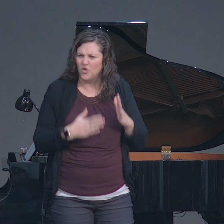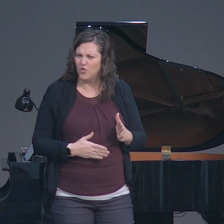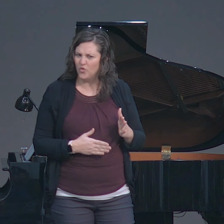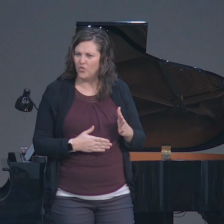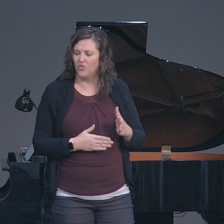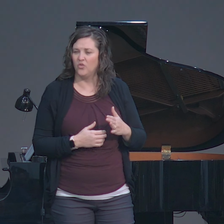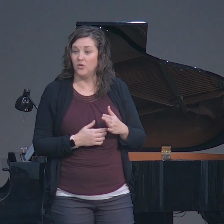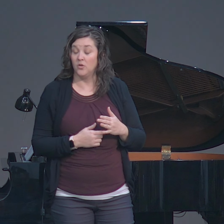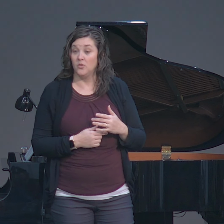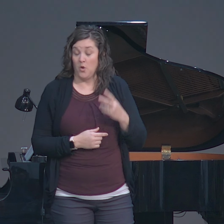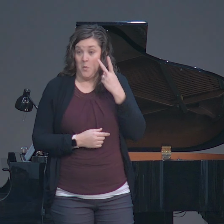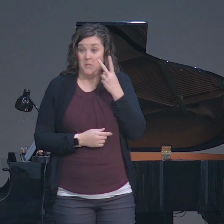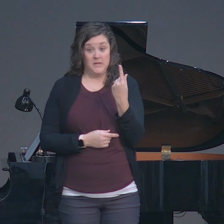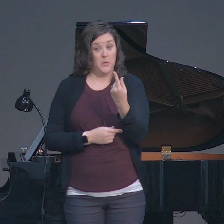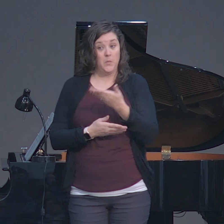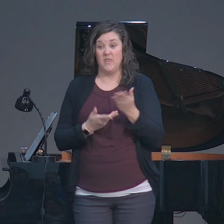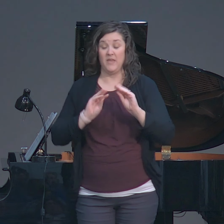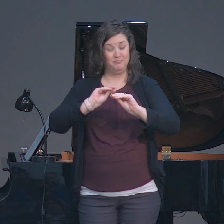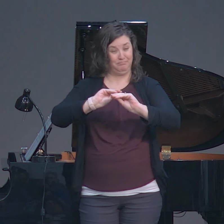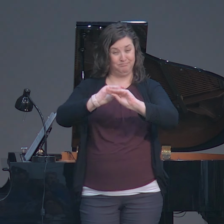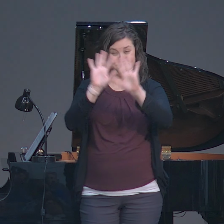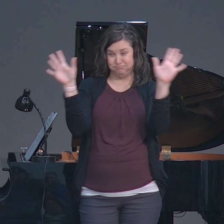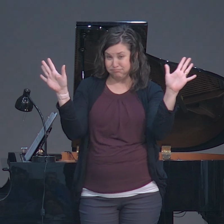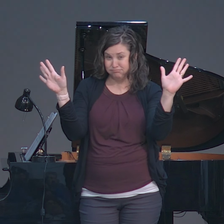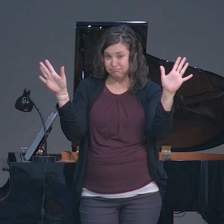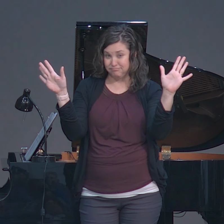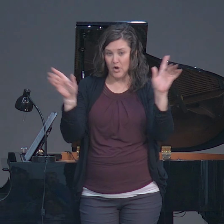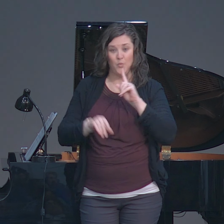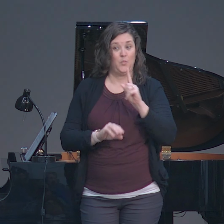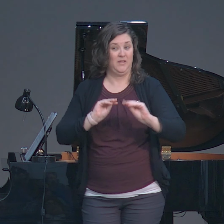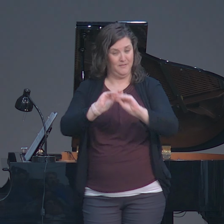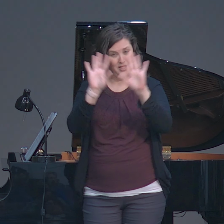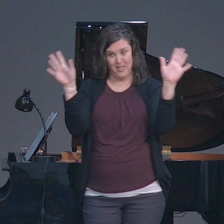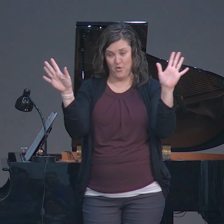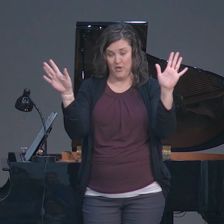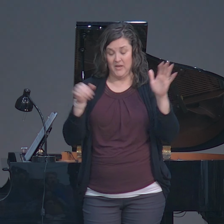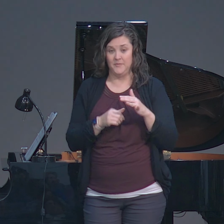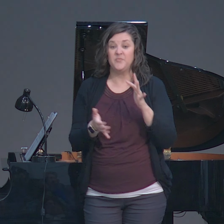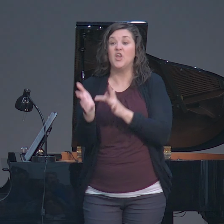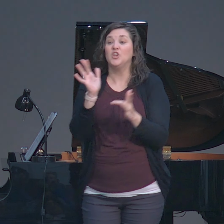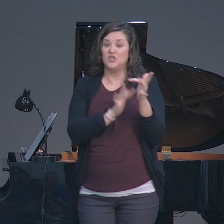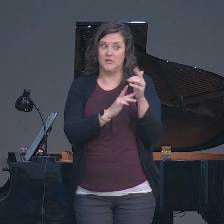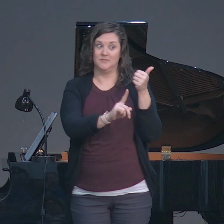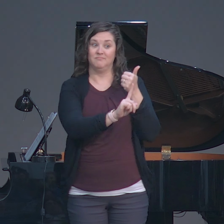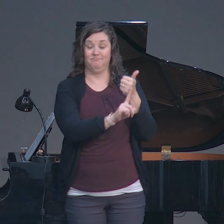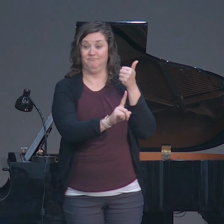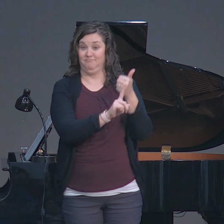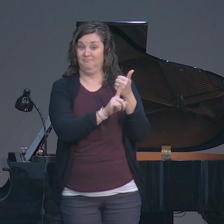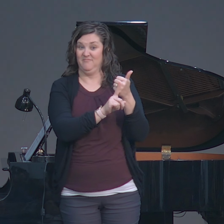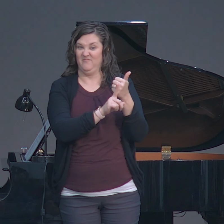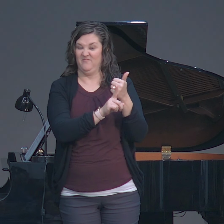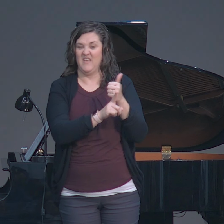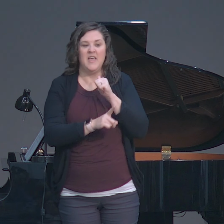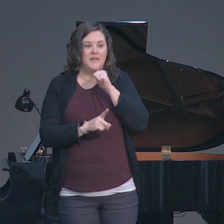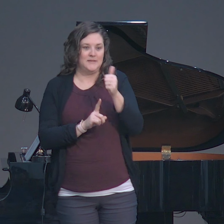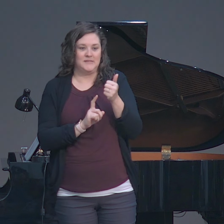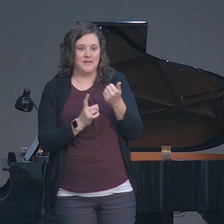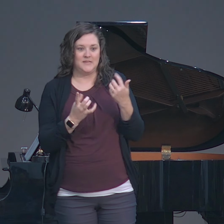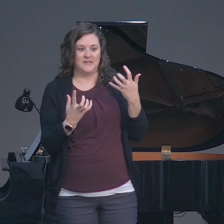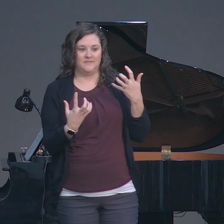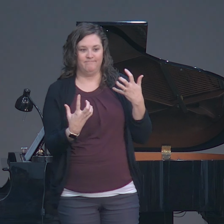So one thing we can see clearly, really clearly, is that Jesus doesn't conform